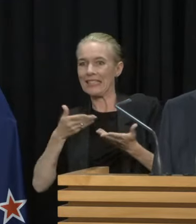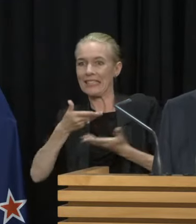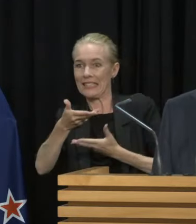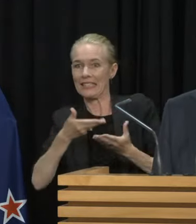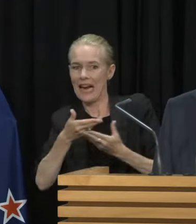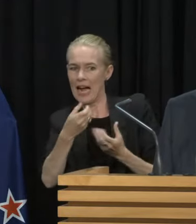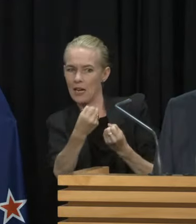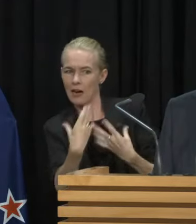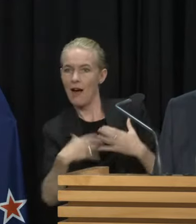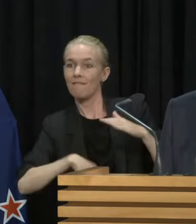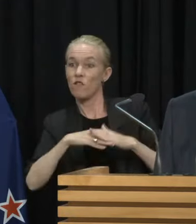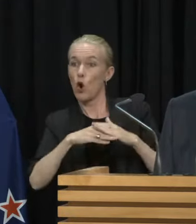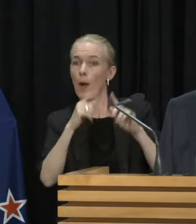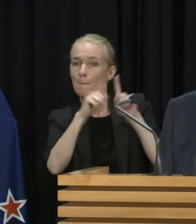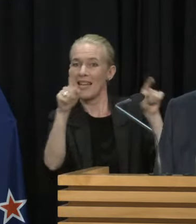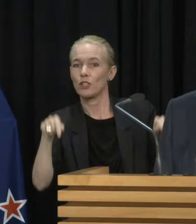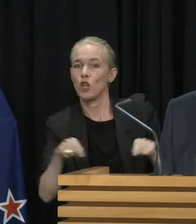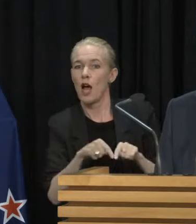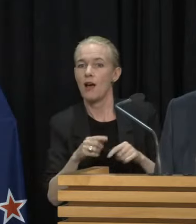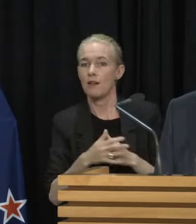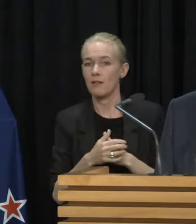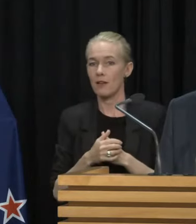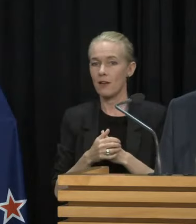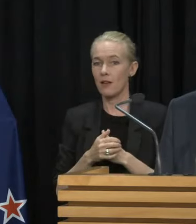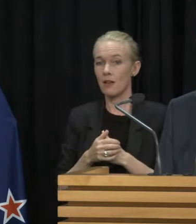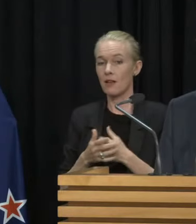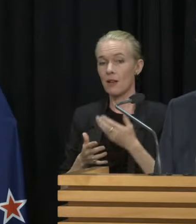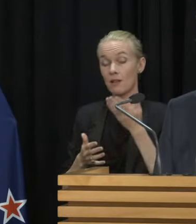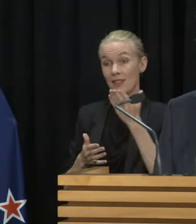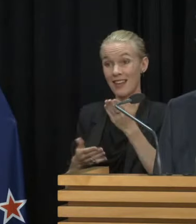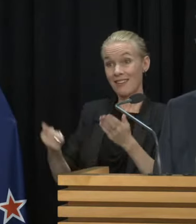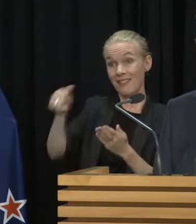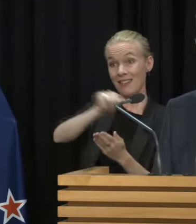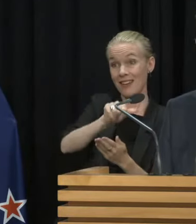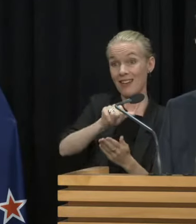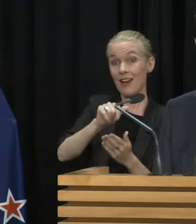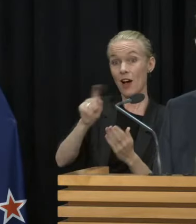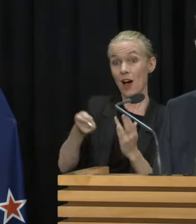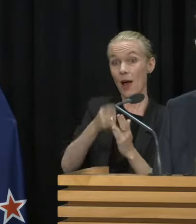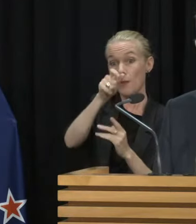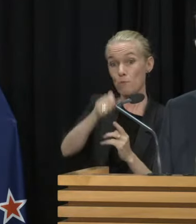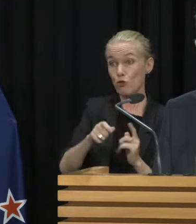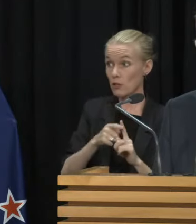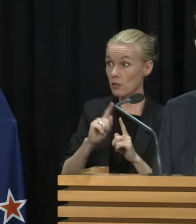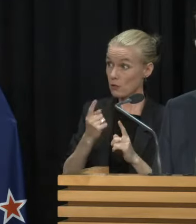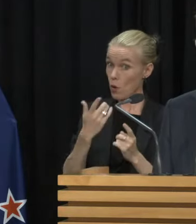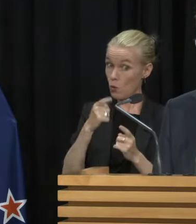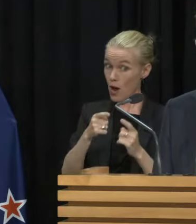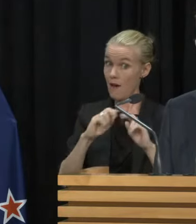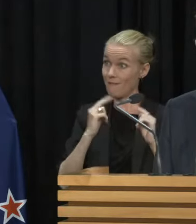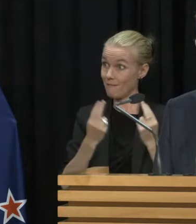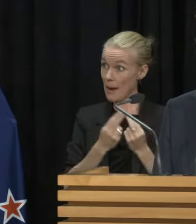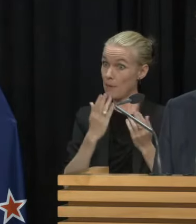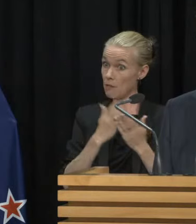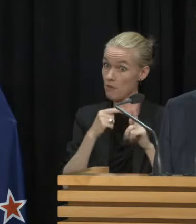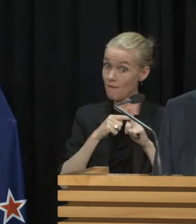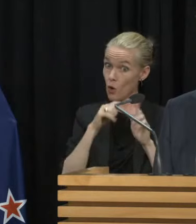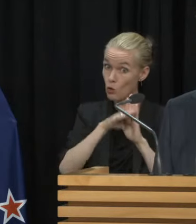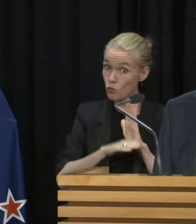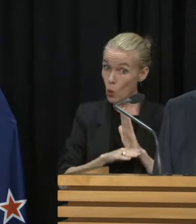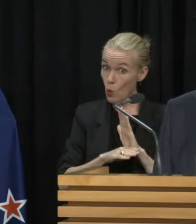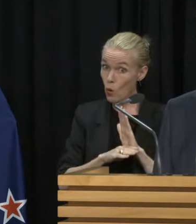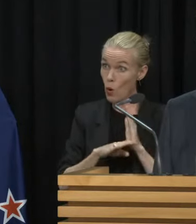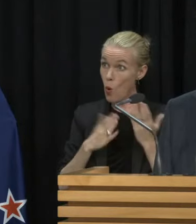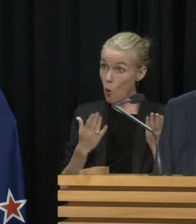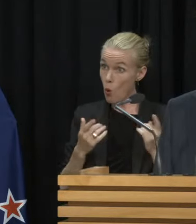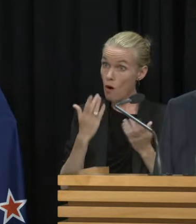now. Just following up on Jess's question, so how fastidiously was this family isolating, and how fastidiously, if they were going out into the